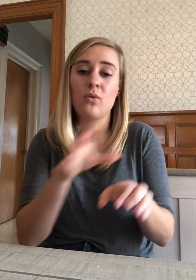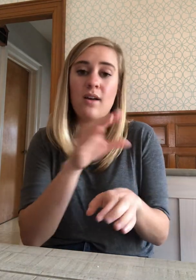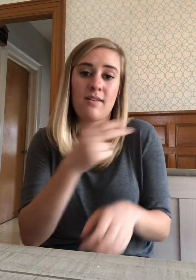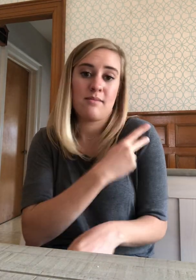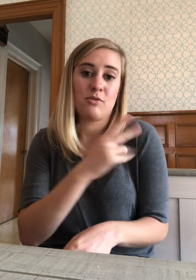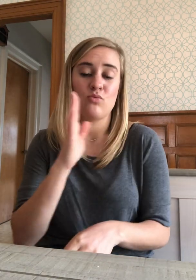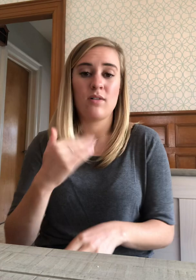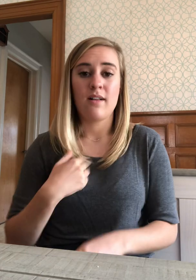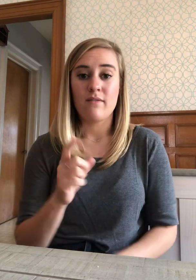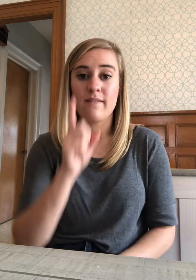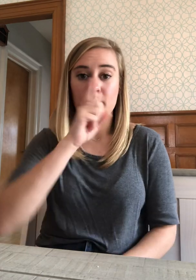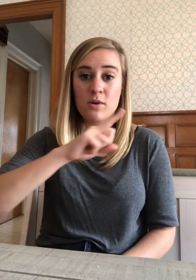point.